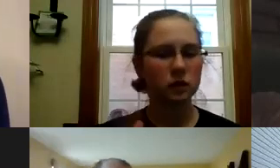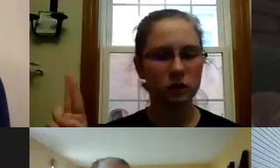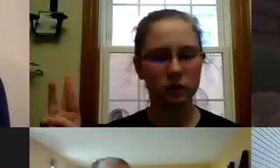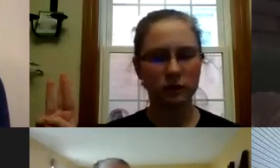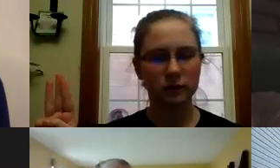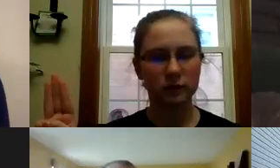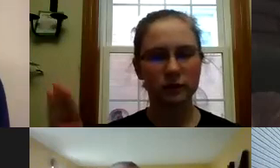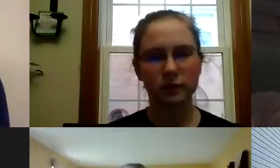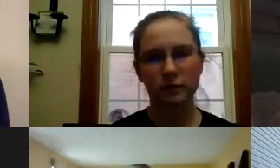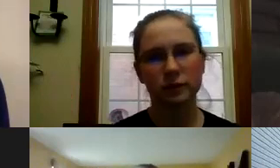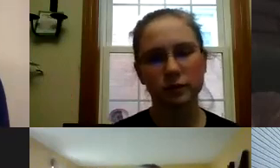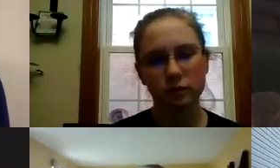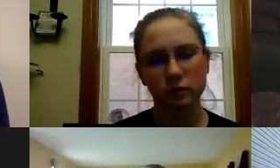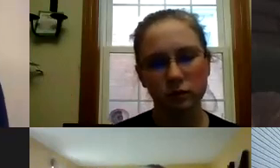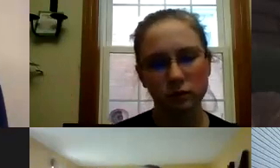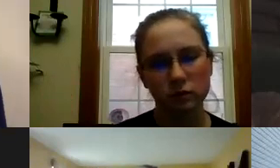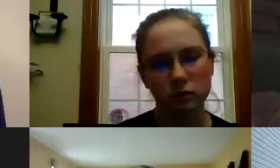I hate when someone's left out. I wouldn't want any of you